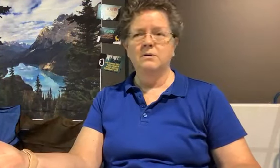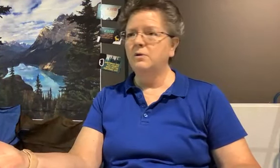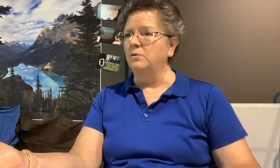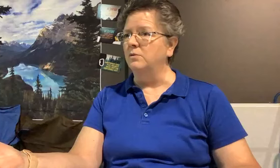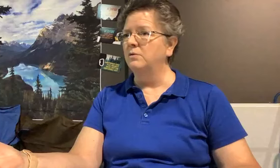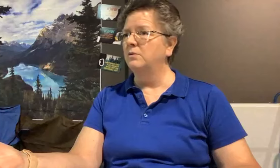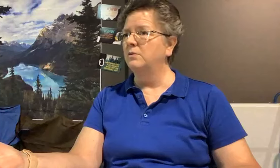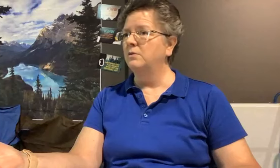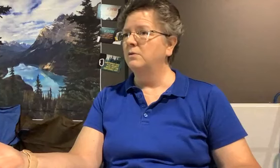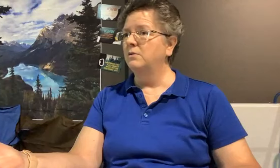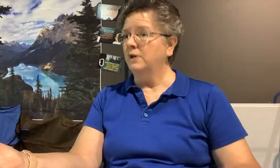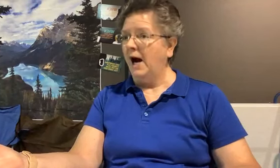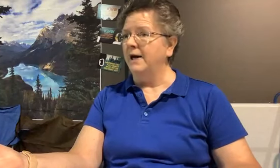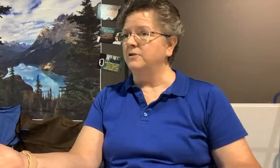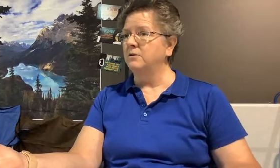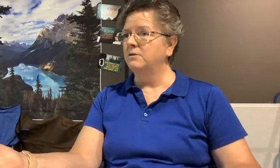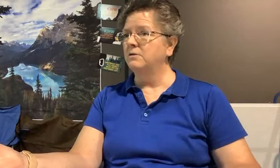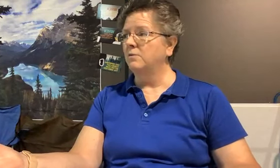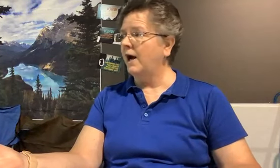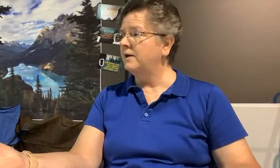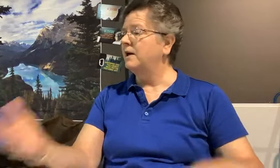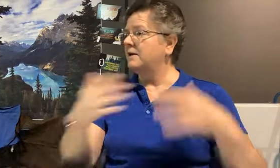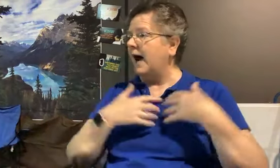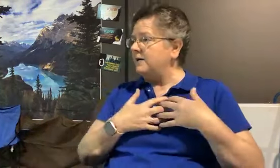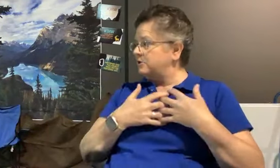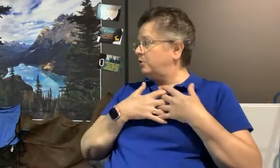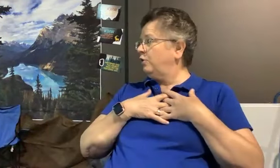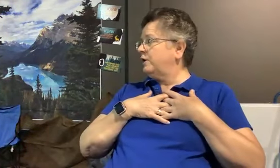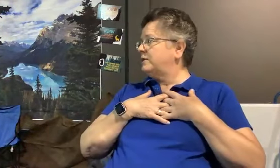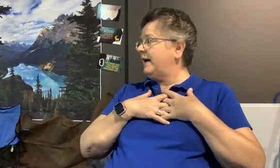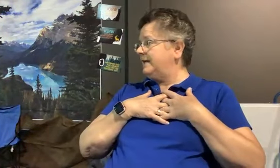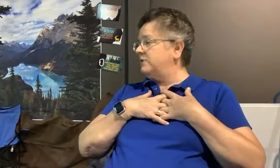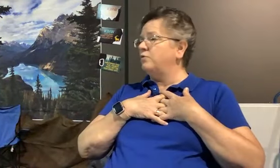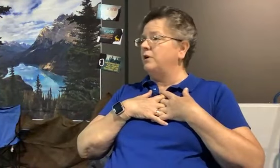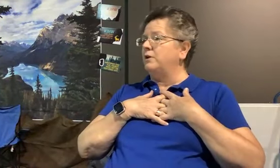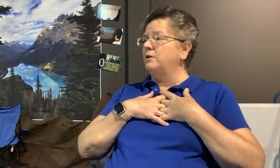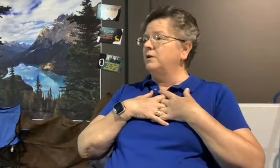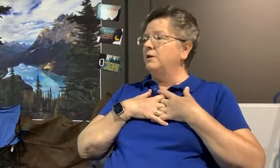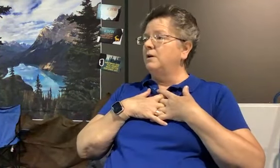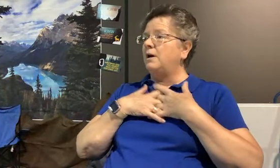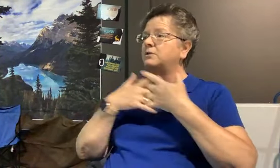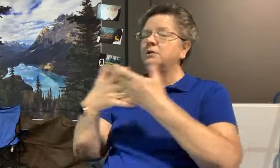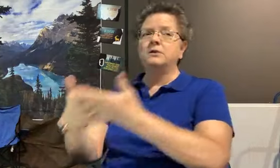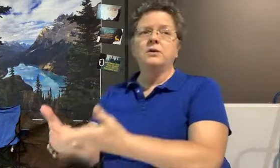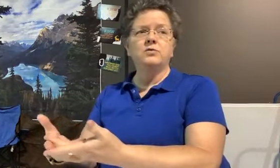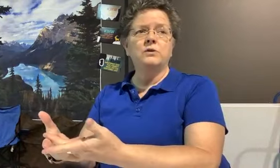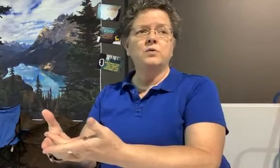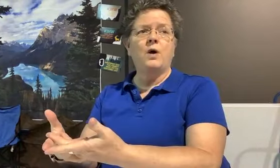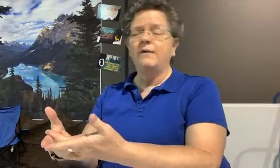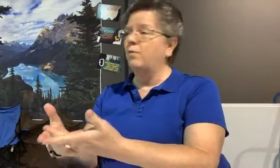Who? God's, right? God looks at Israel as an adulterous wife.